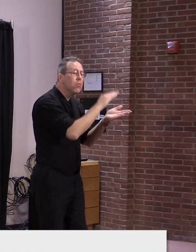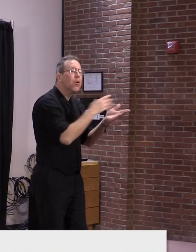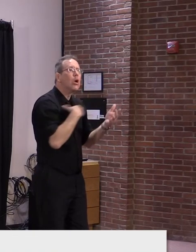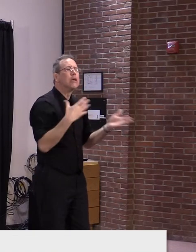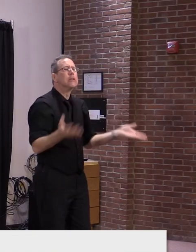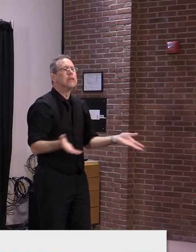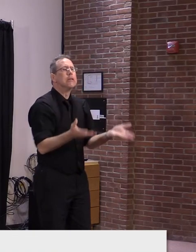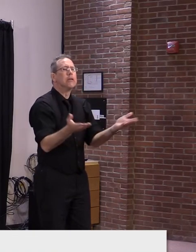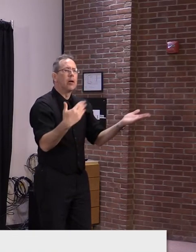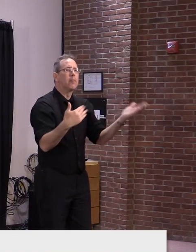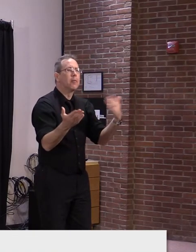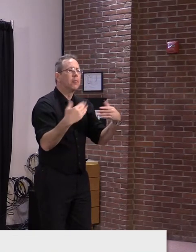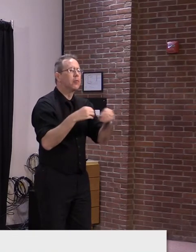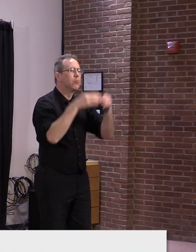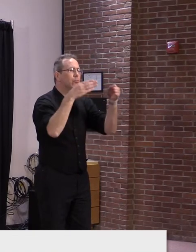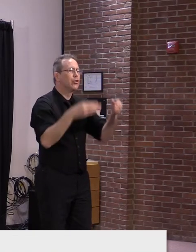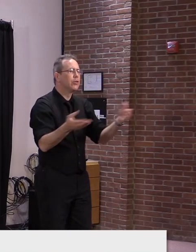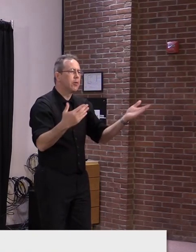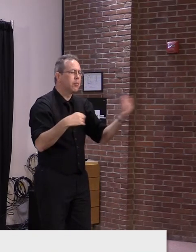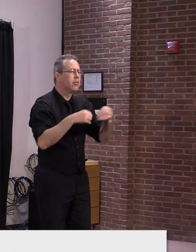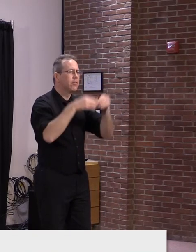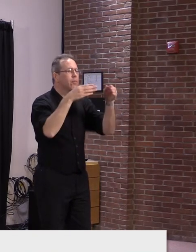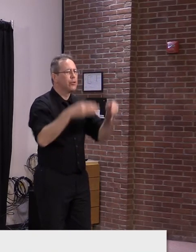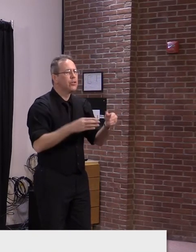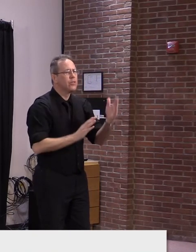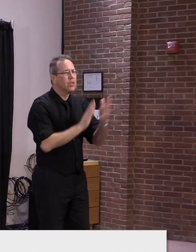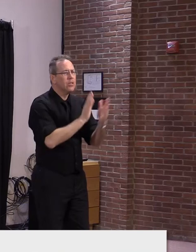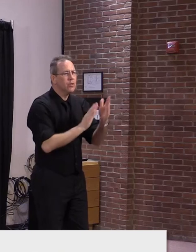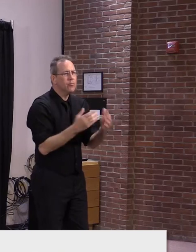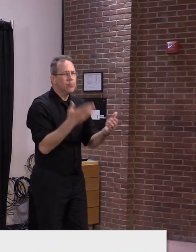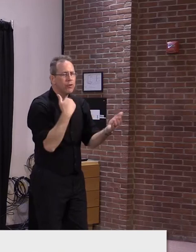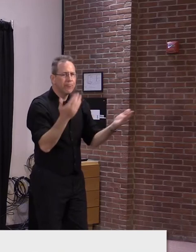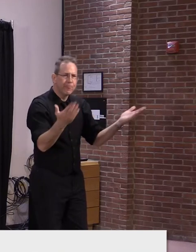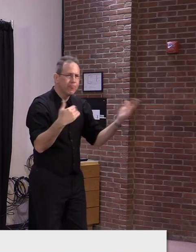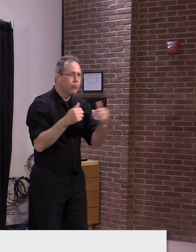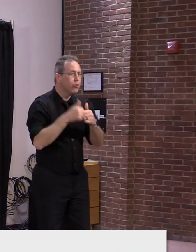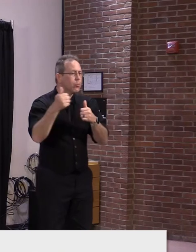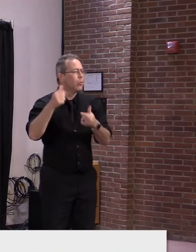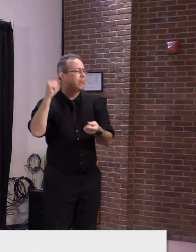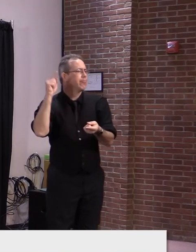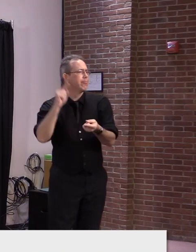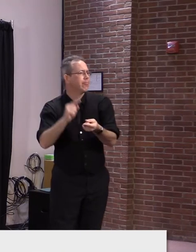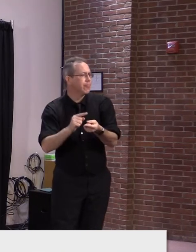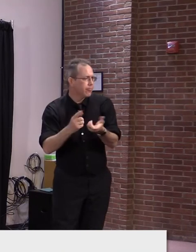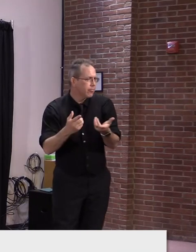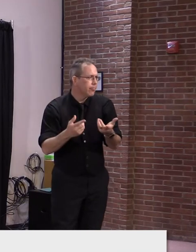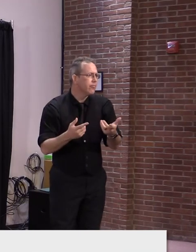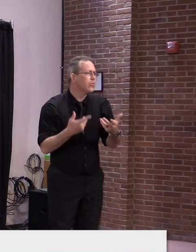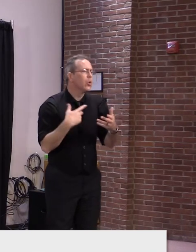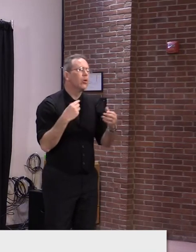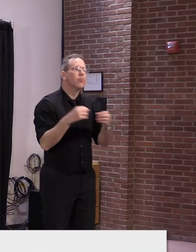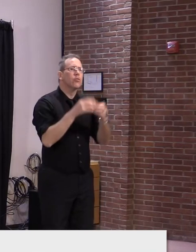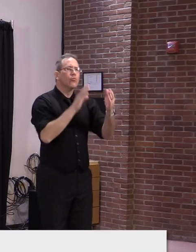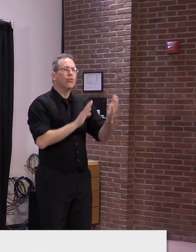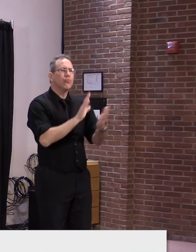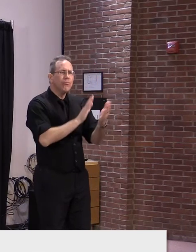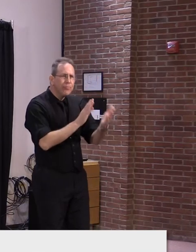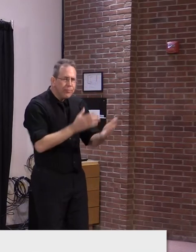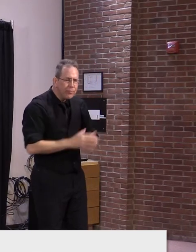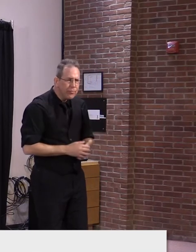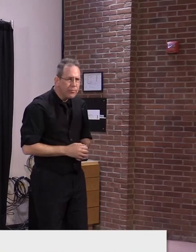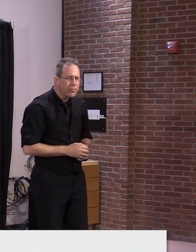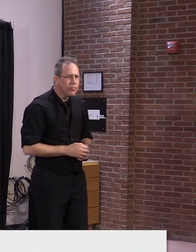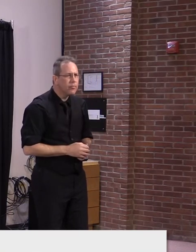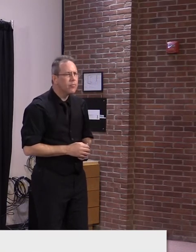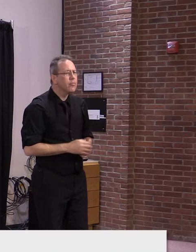to come back to the office to their core days, which are days when many folks are in the office, and it